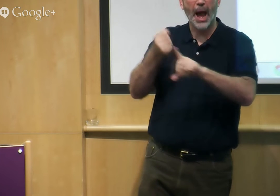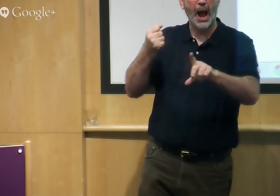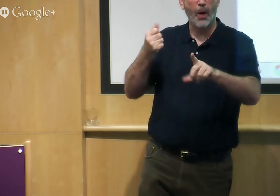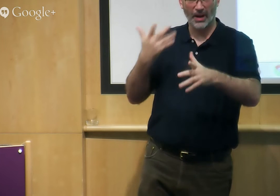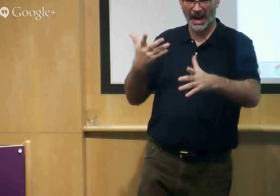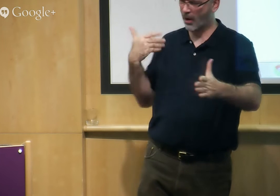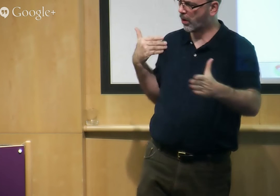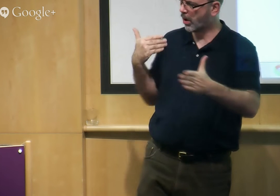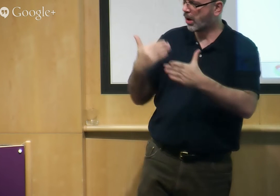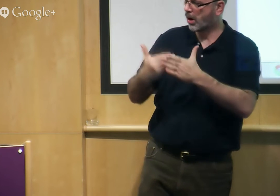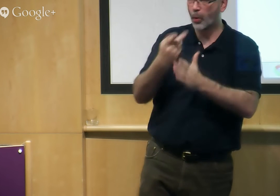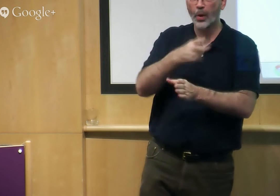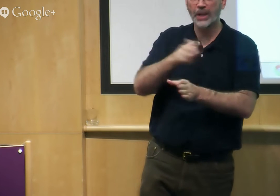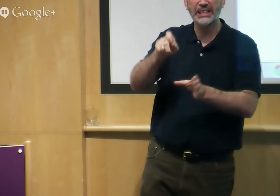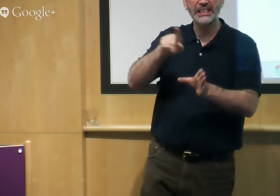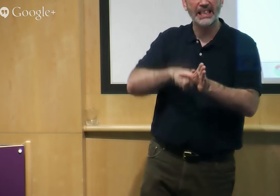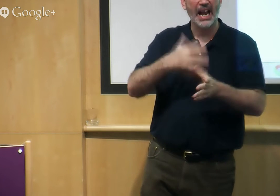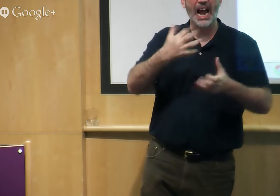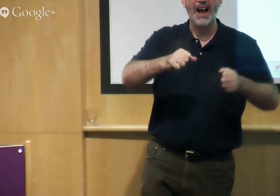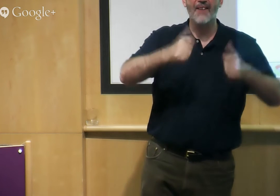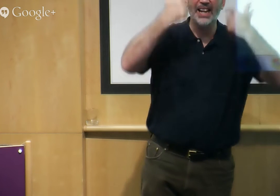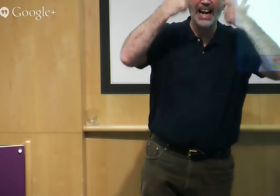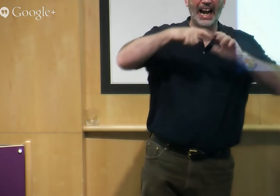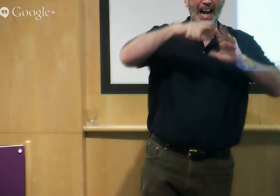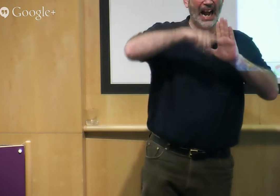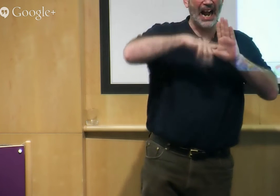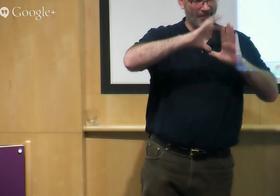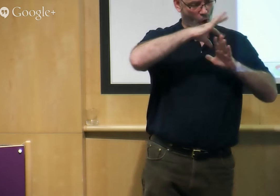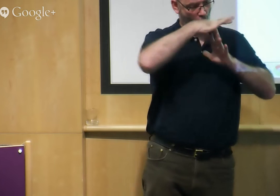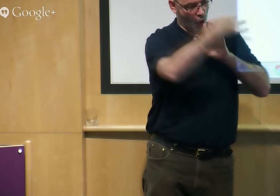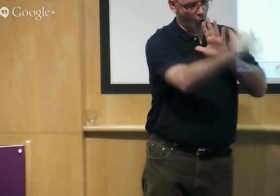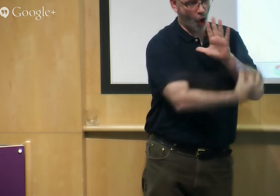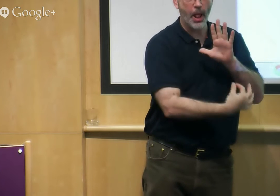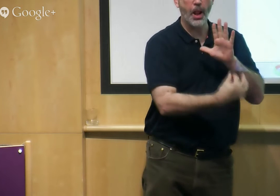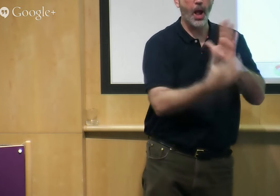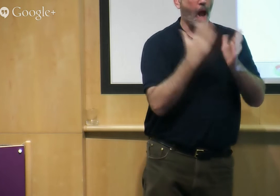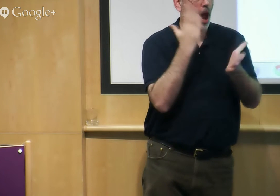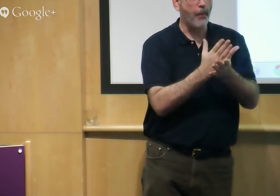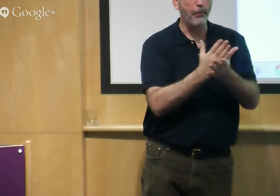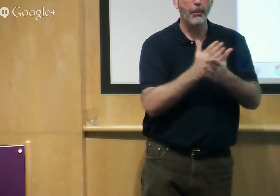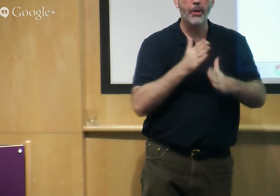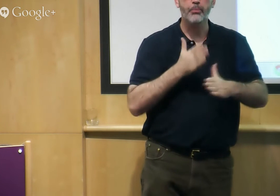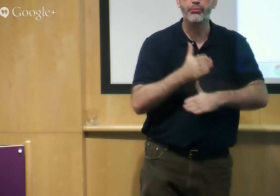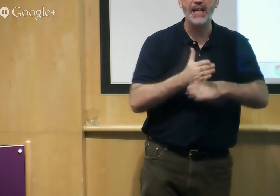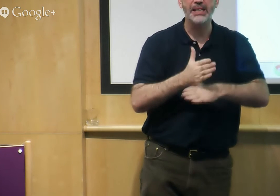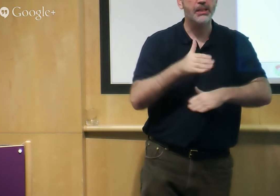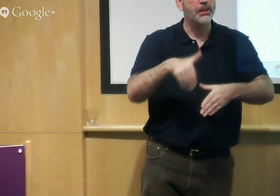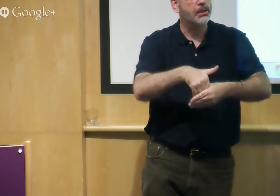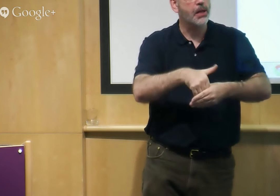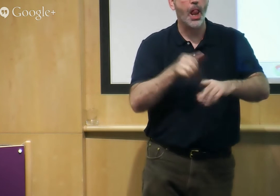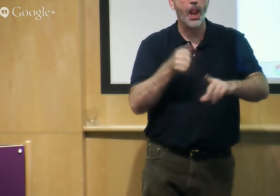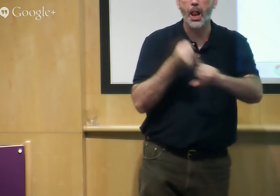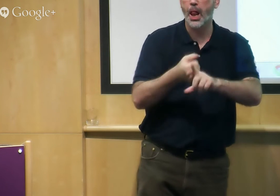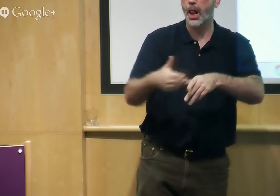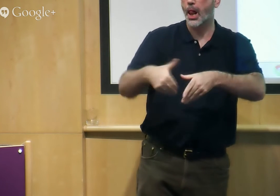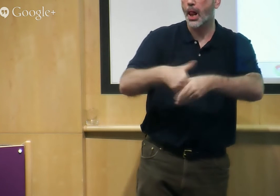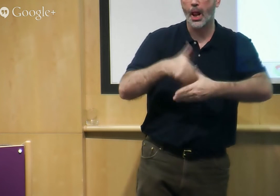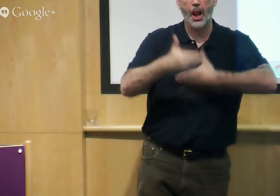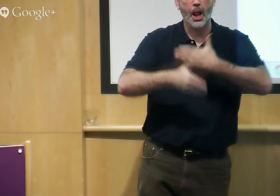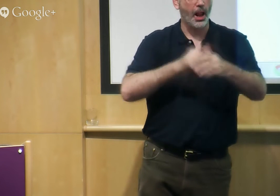legal acts. You know, over 20 years of legal acts that have been enshrined, they're just not used in